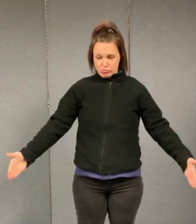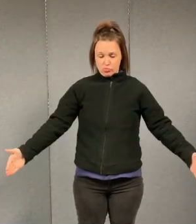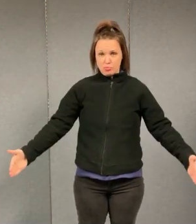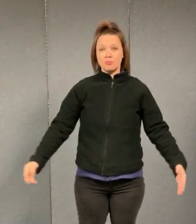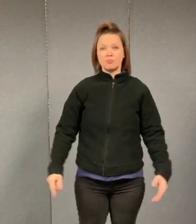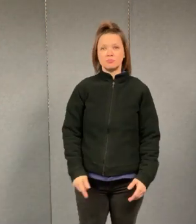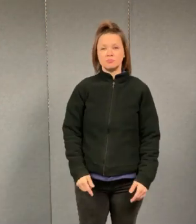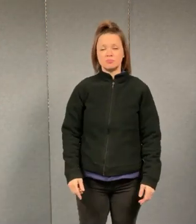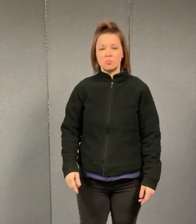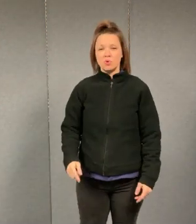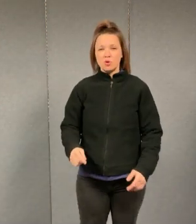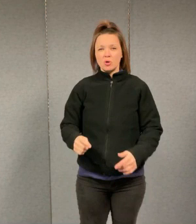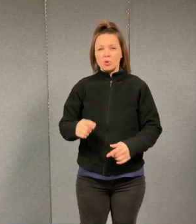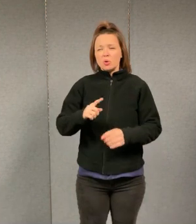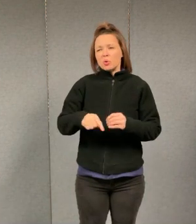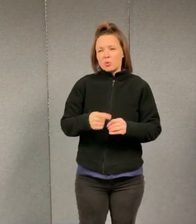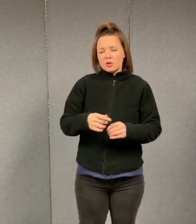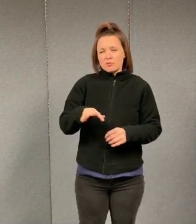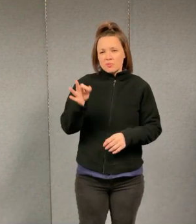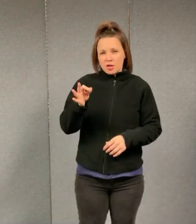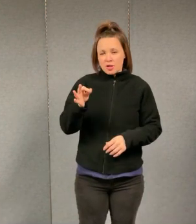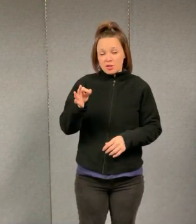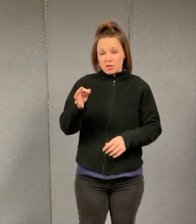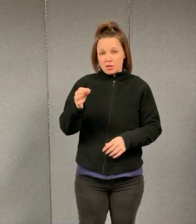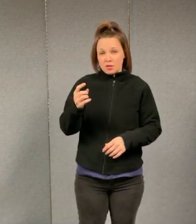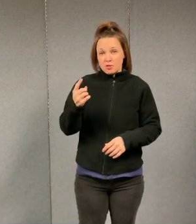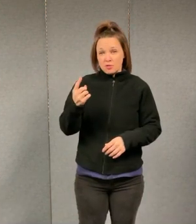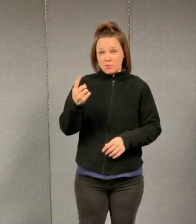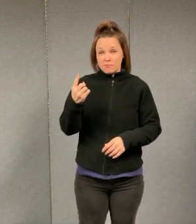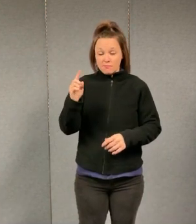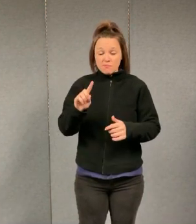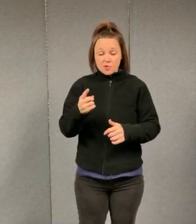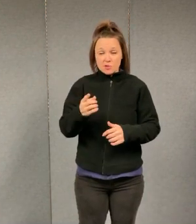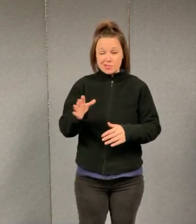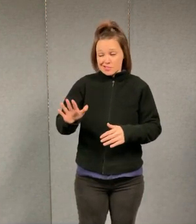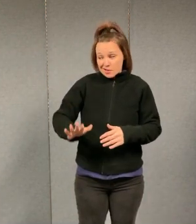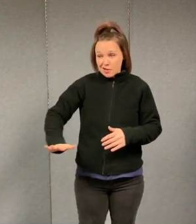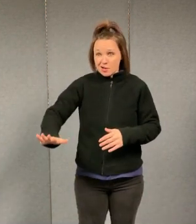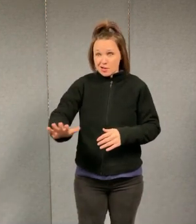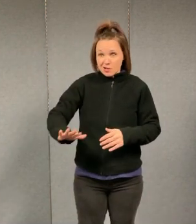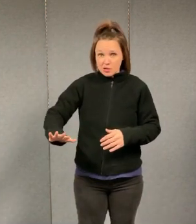just multiply by 4 to find out how much wood we'll need for the walls.